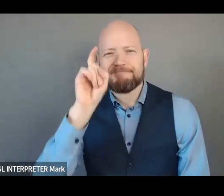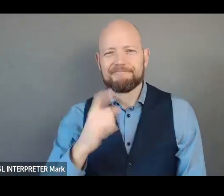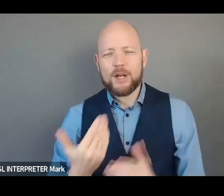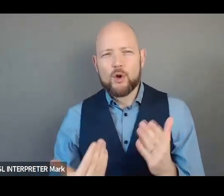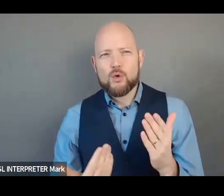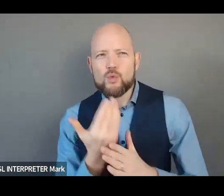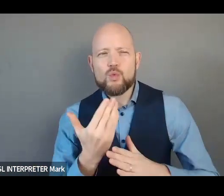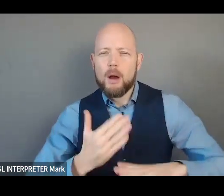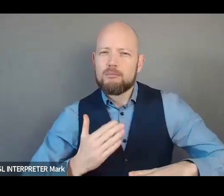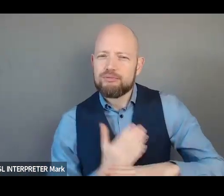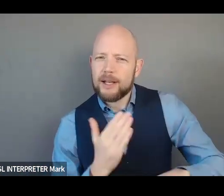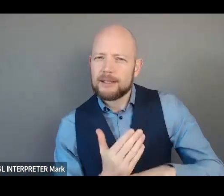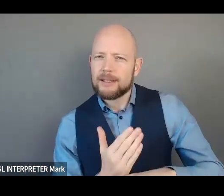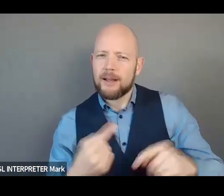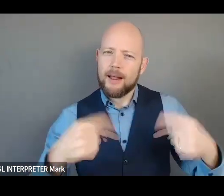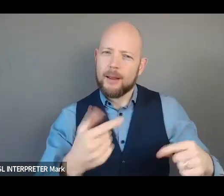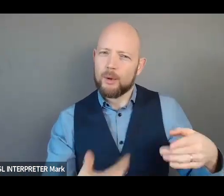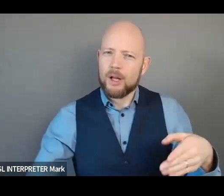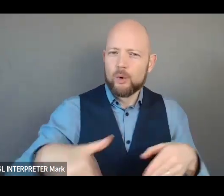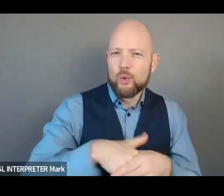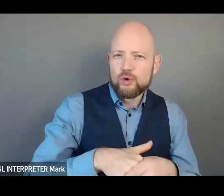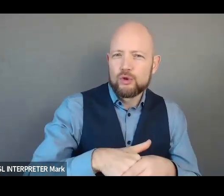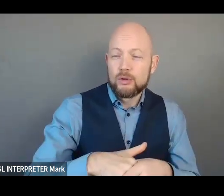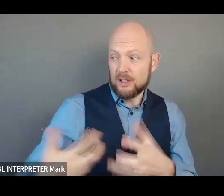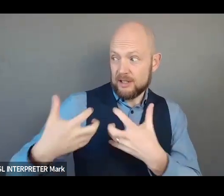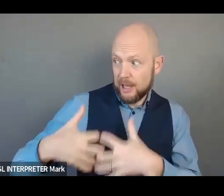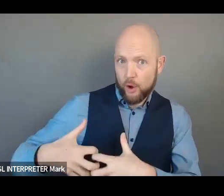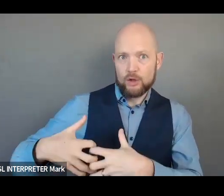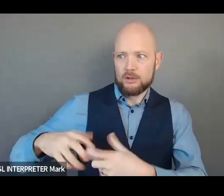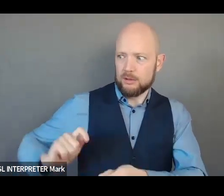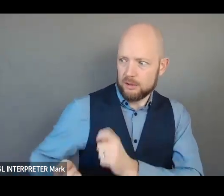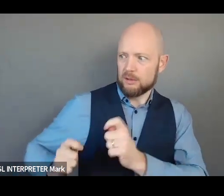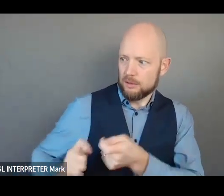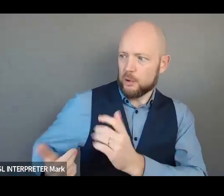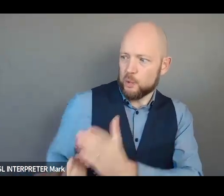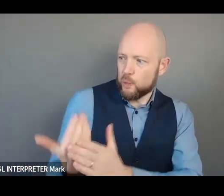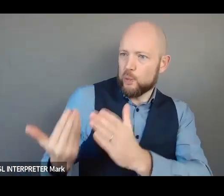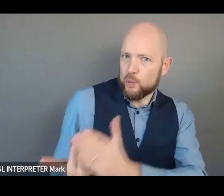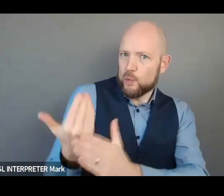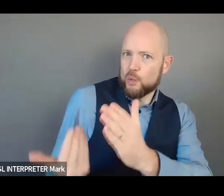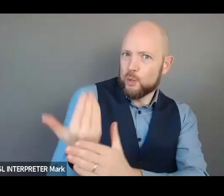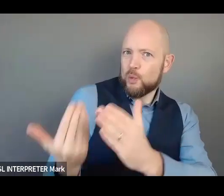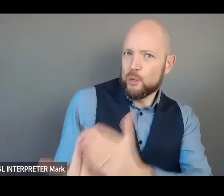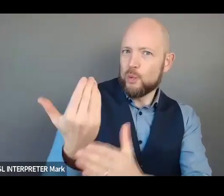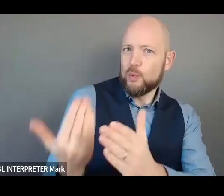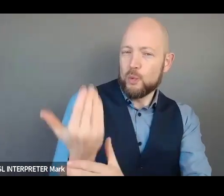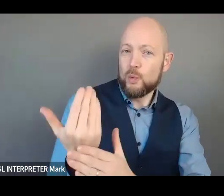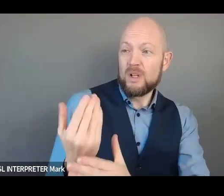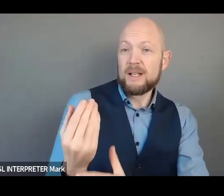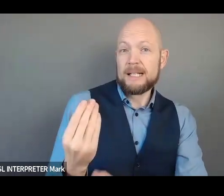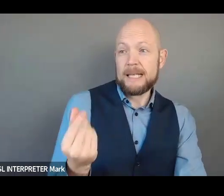practices that allow inclusion, because the world moves on, technology and the way work changes. But some of the things that block